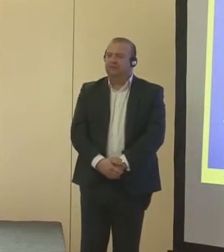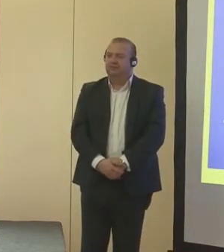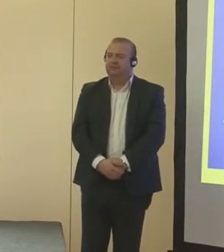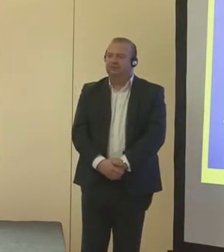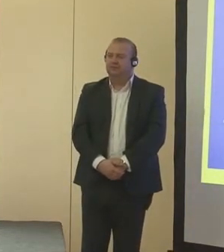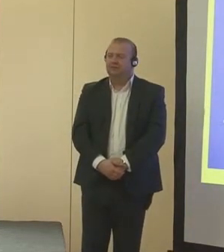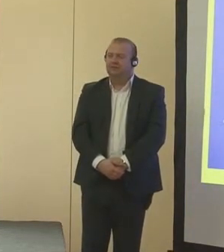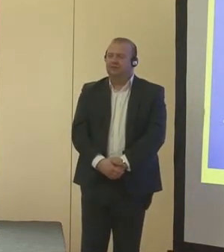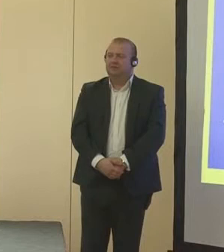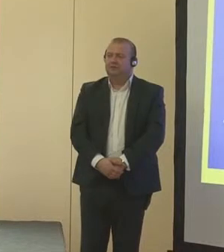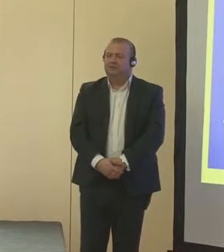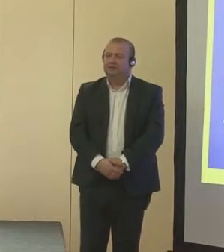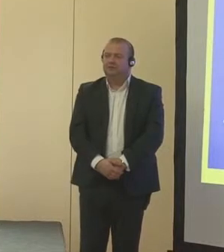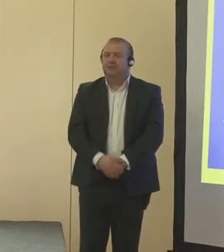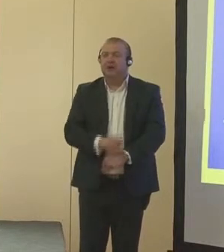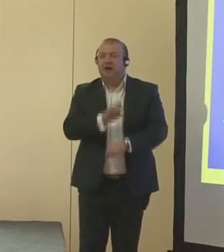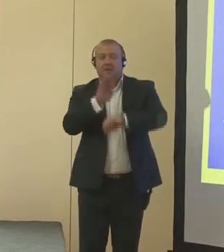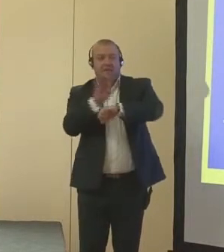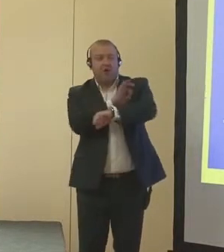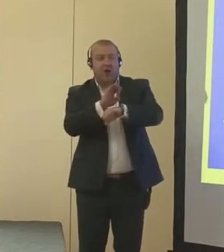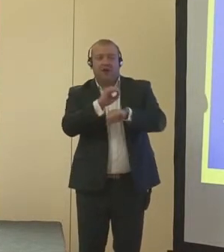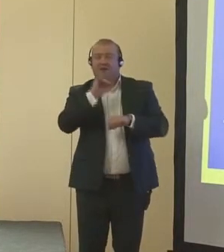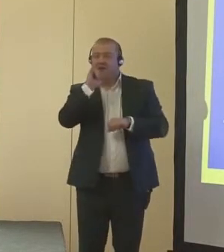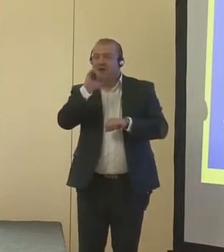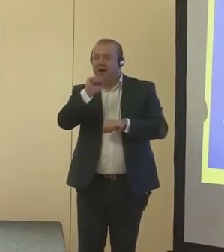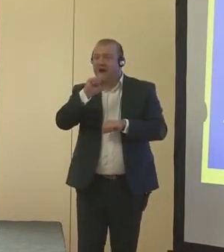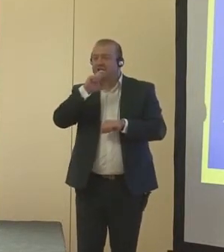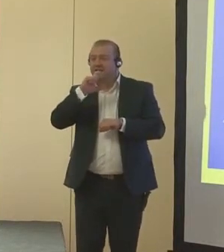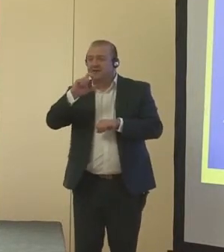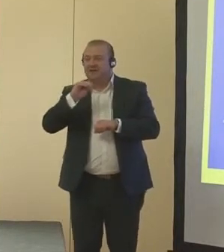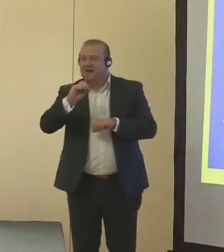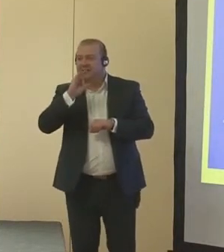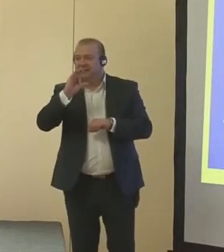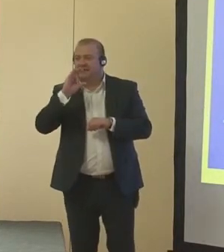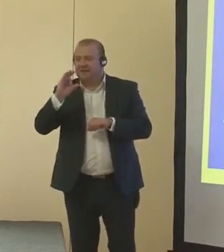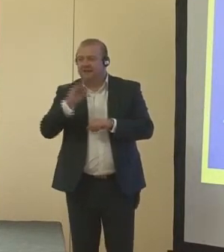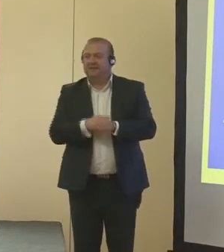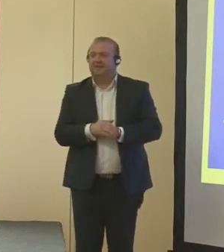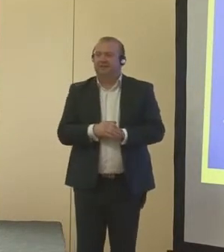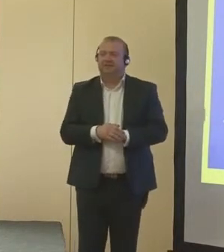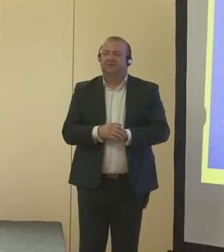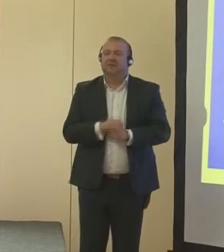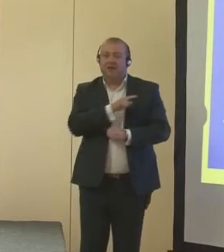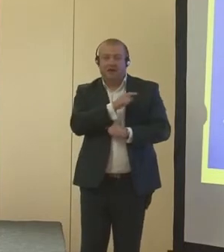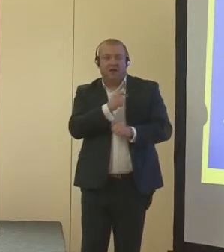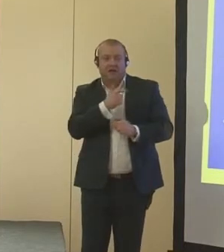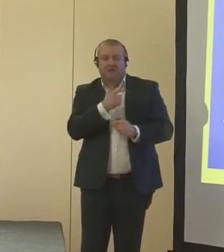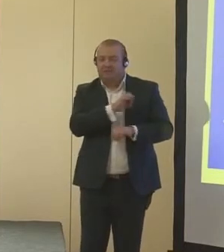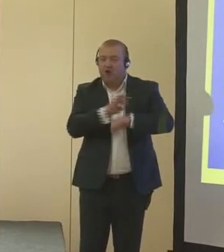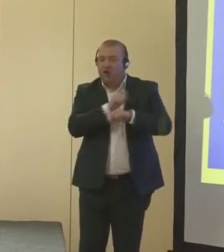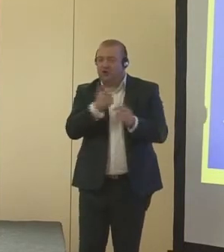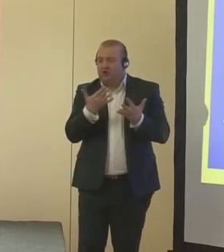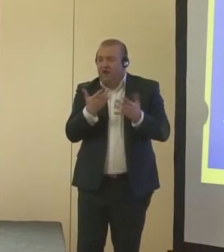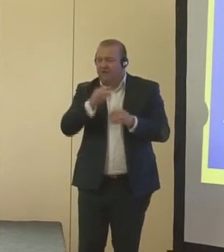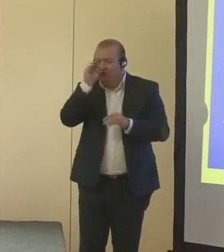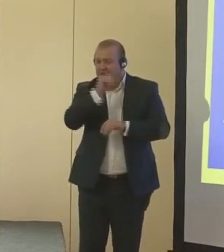The I-Access project, and I've included just the logo of this project on this slide, was a one-year project